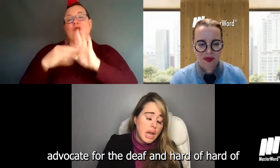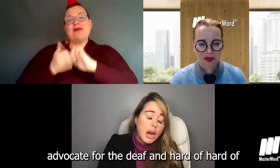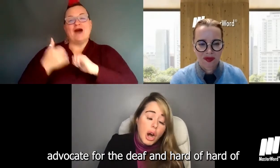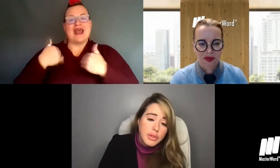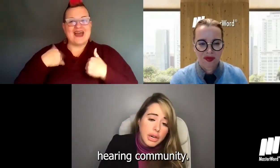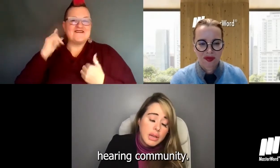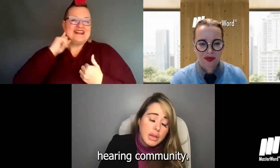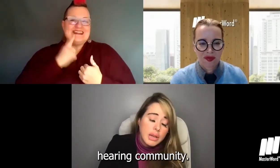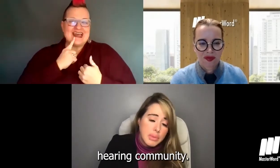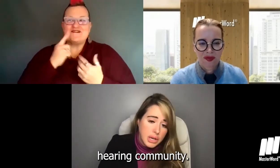community.